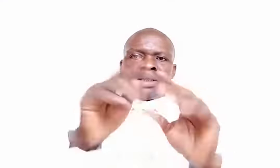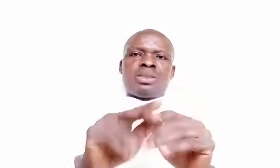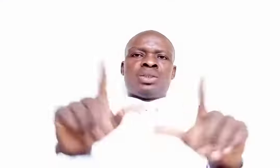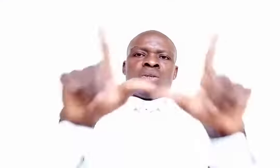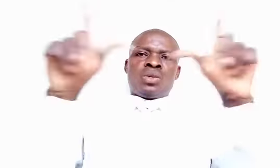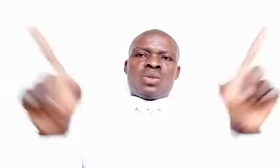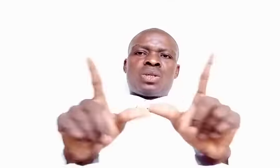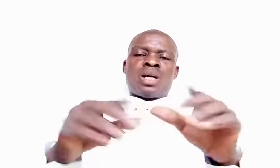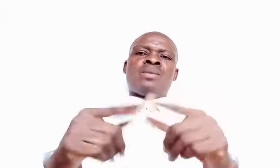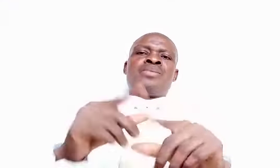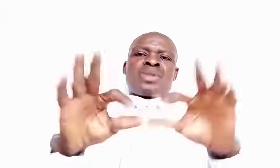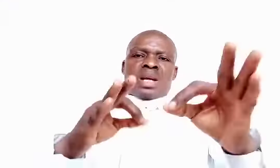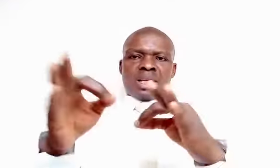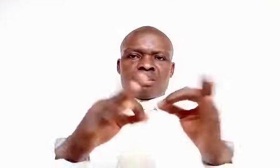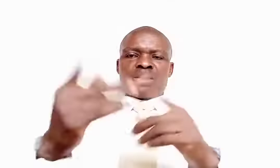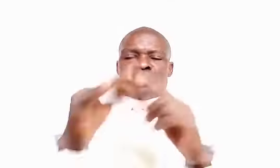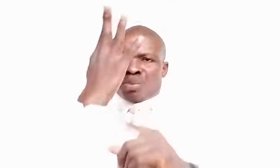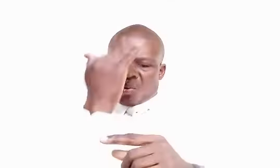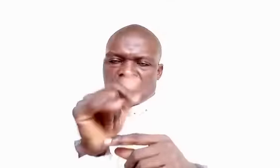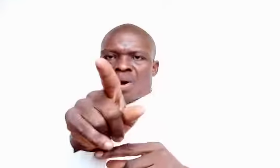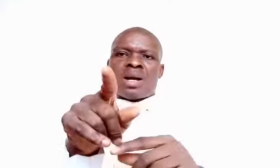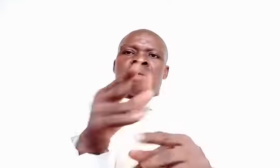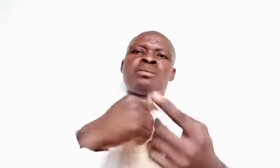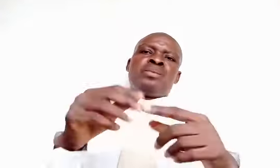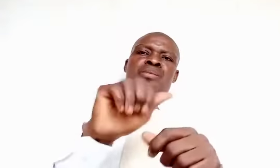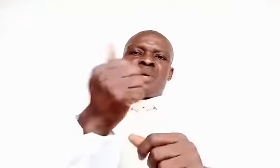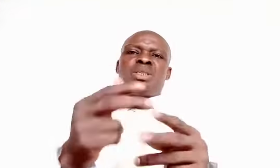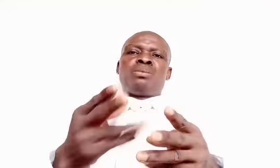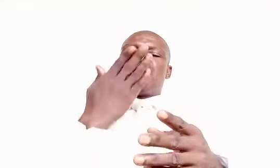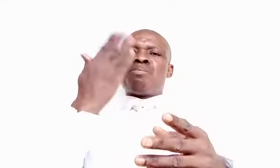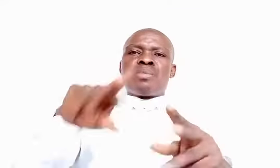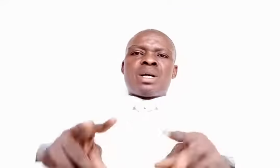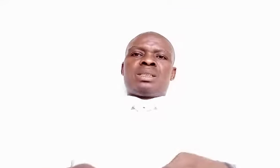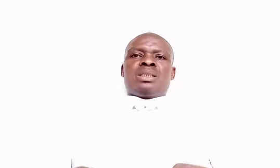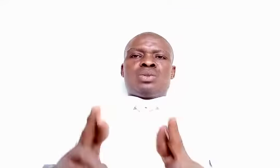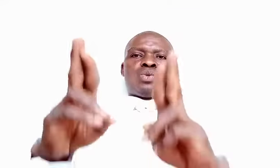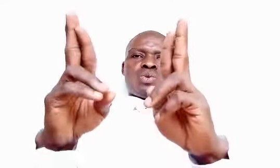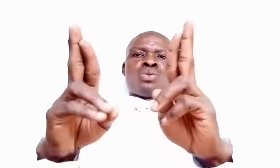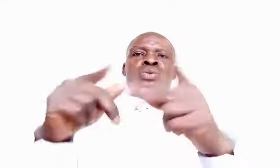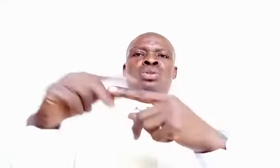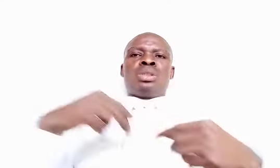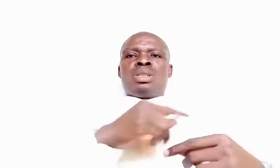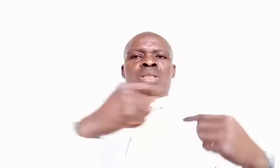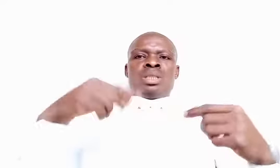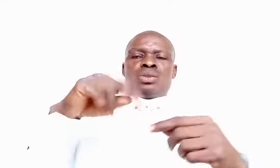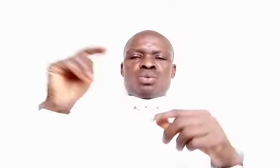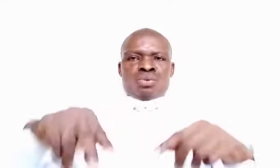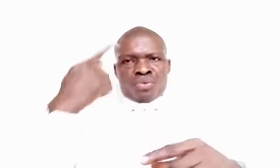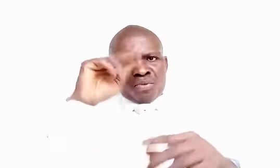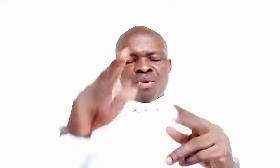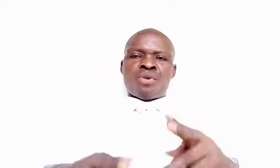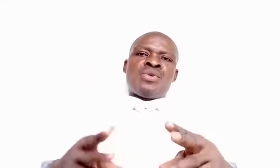him why a particular major road should be rehabilitated. For further reading, visit